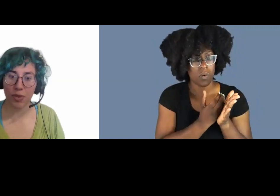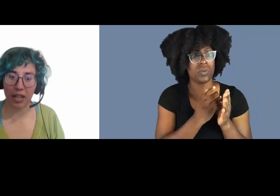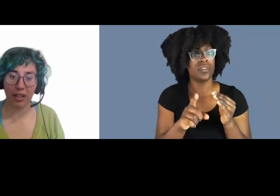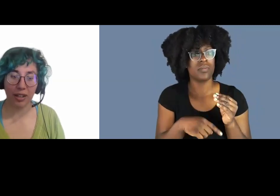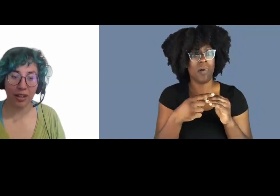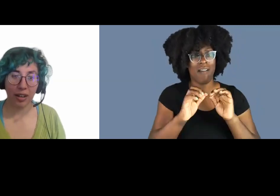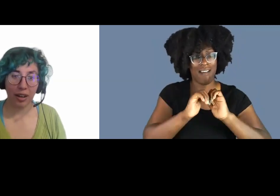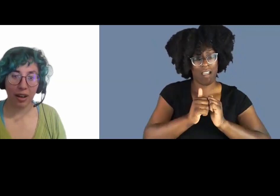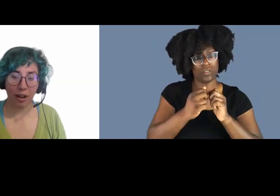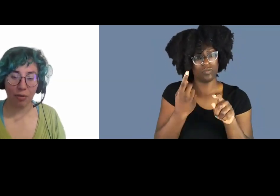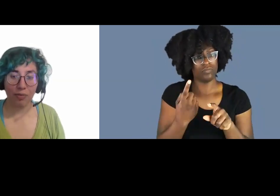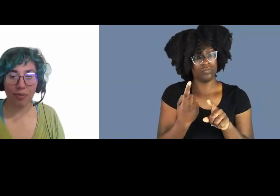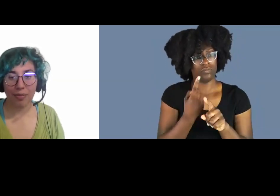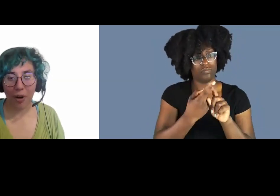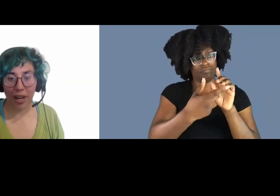NDA website.